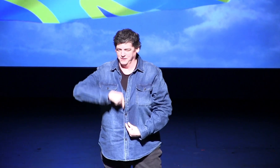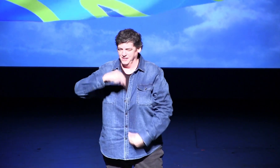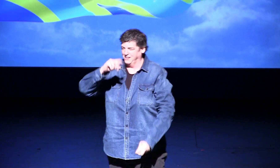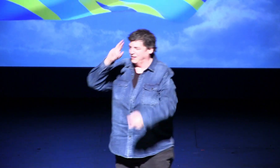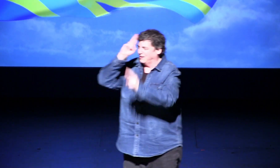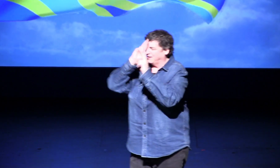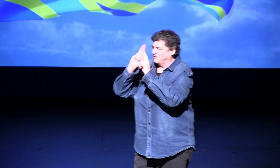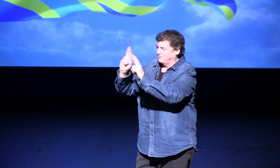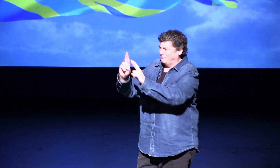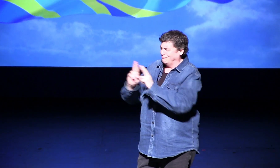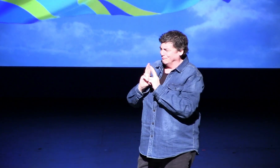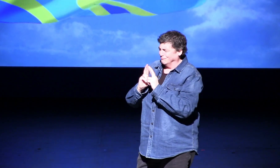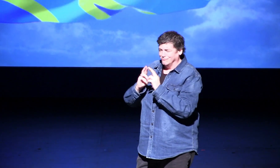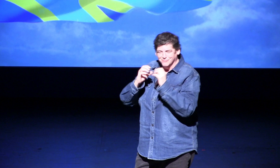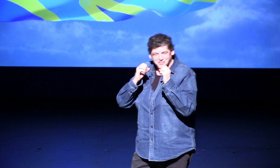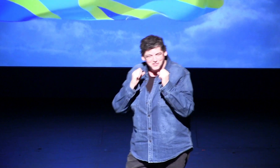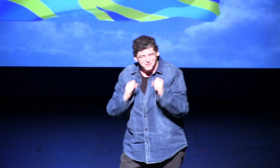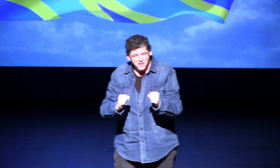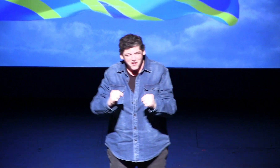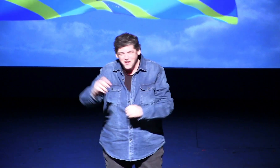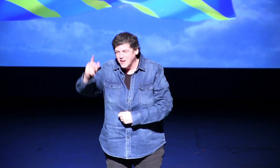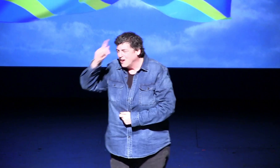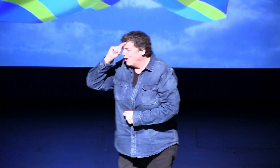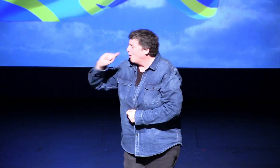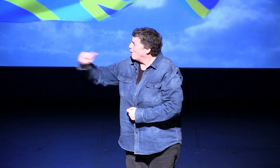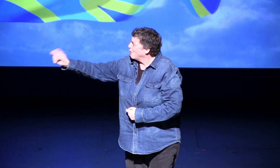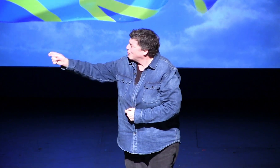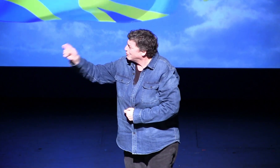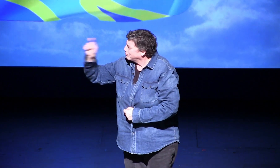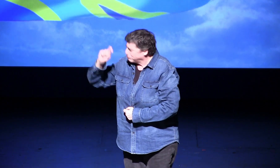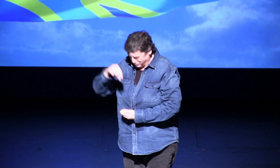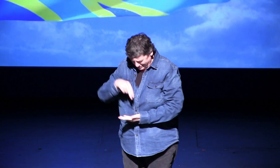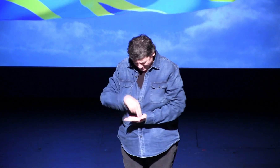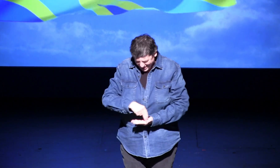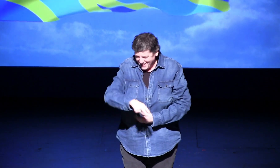Communication without misunderstanding, a spirit of respect, strength.